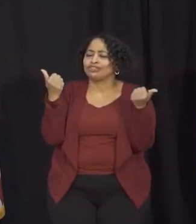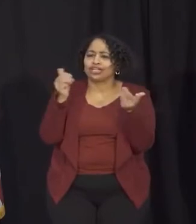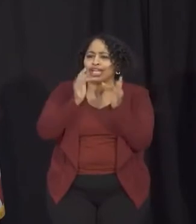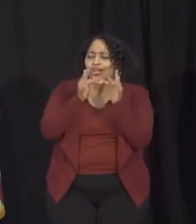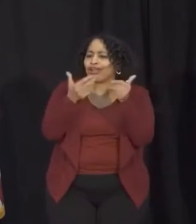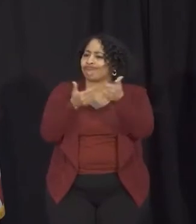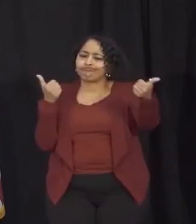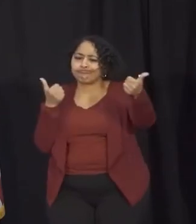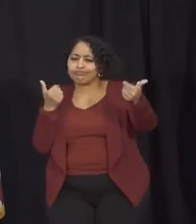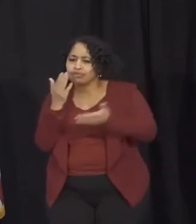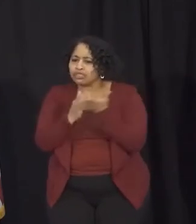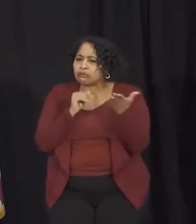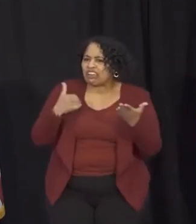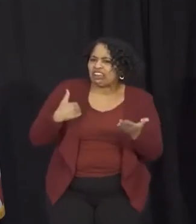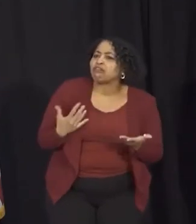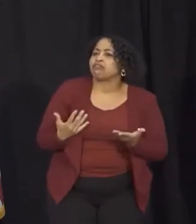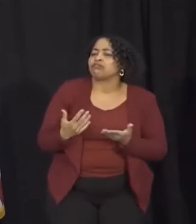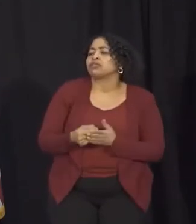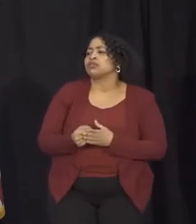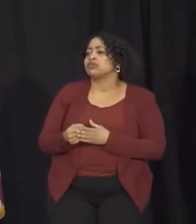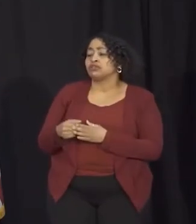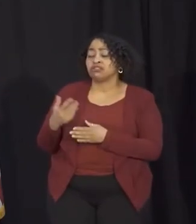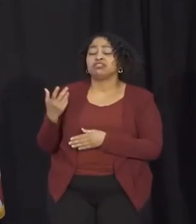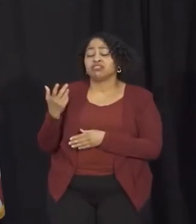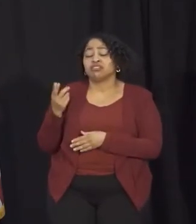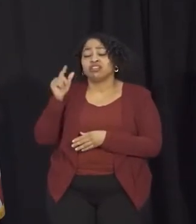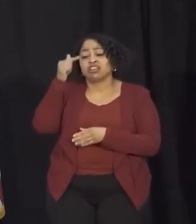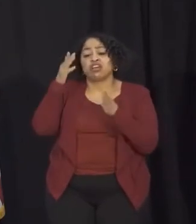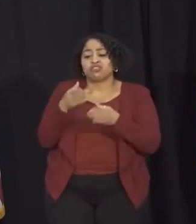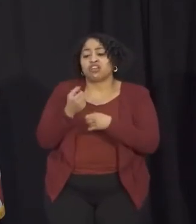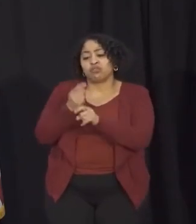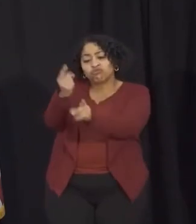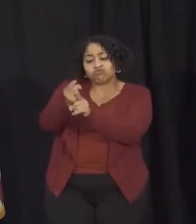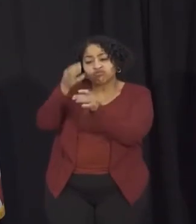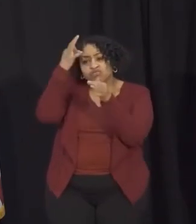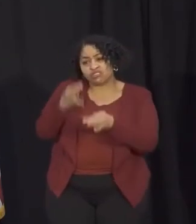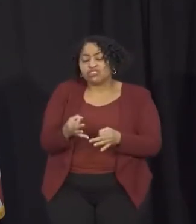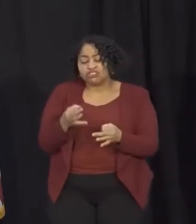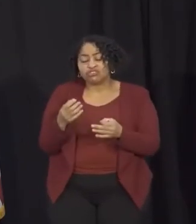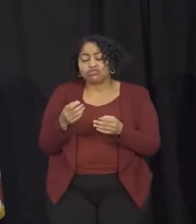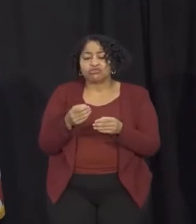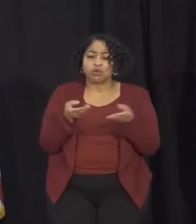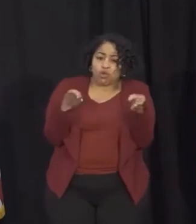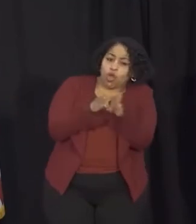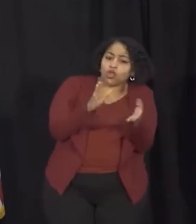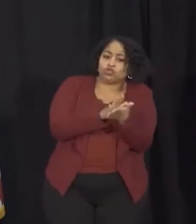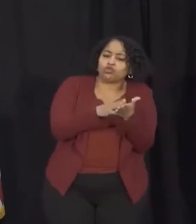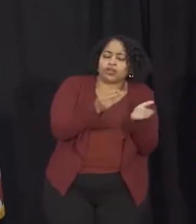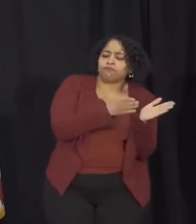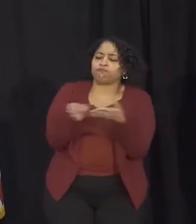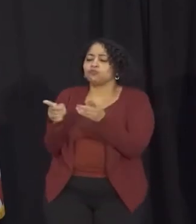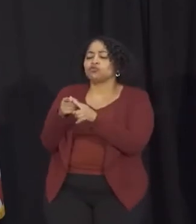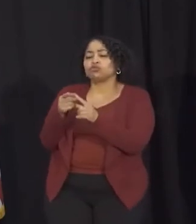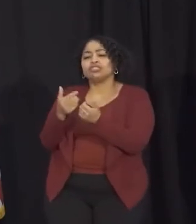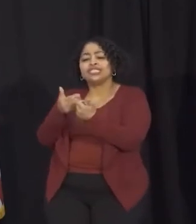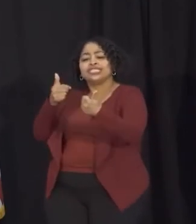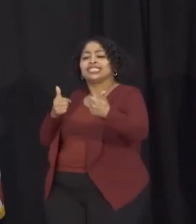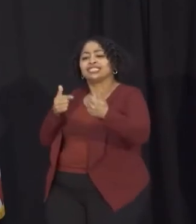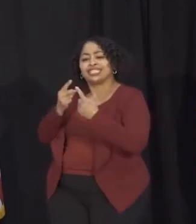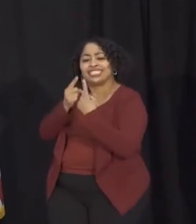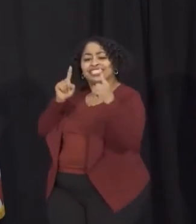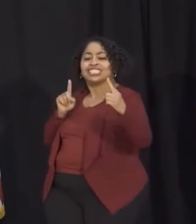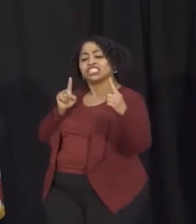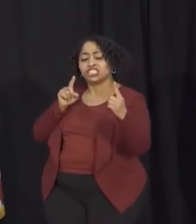know, the governor made the right decision to close schools and move to distance learning. As a school district, we created that distance